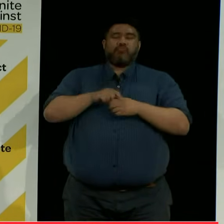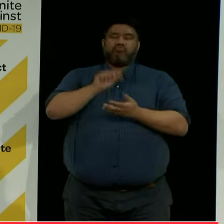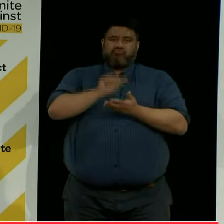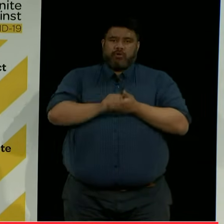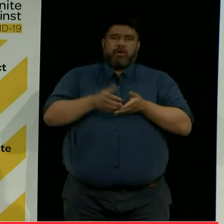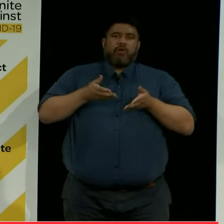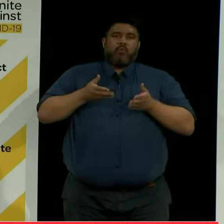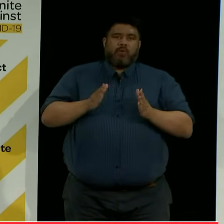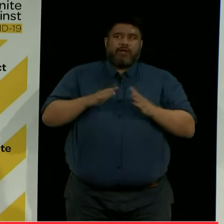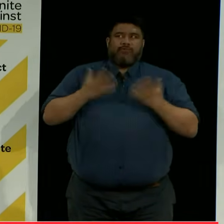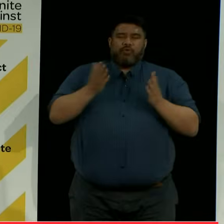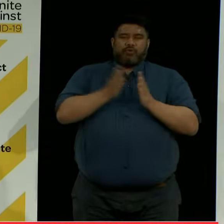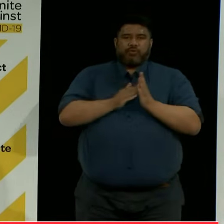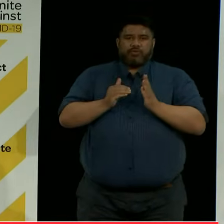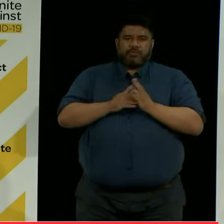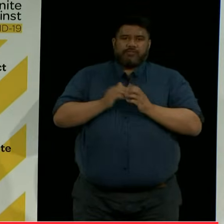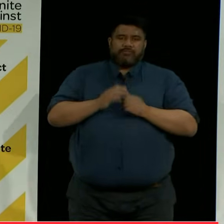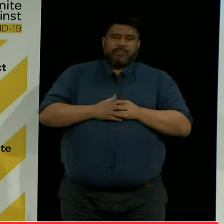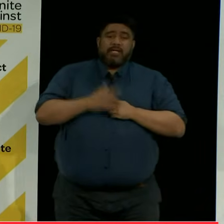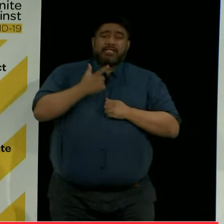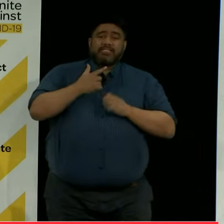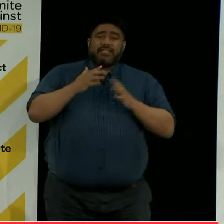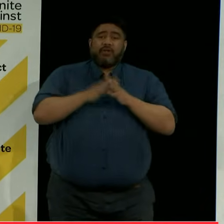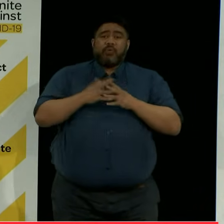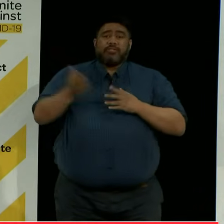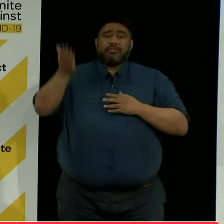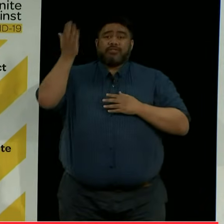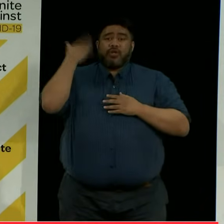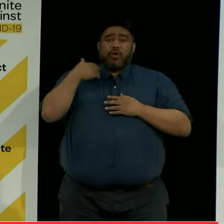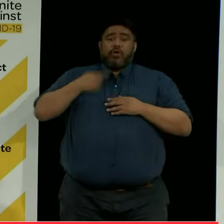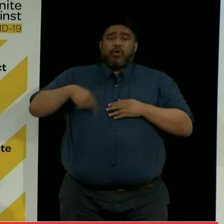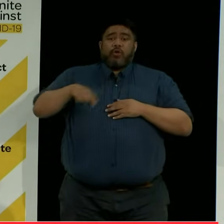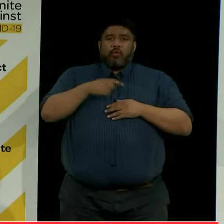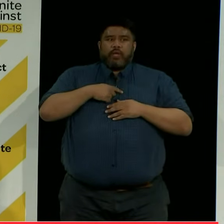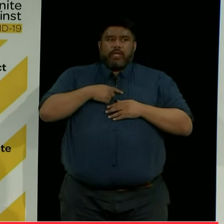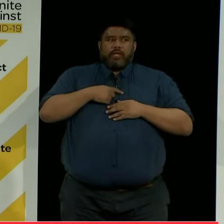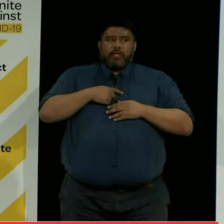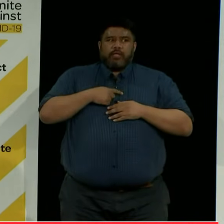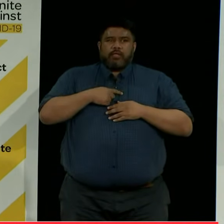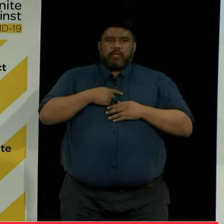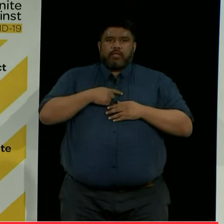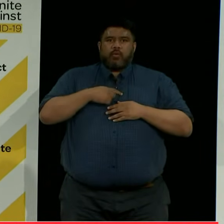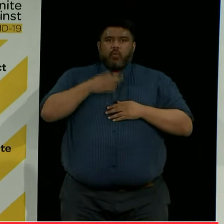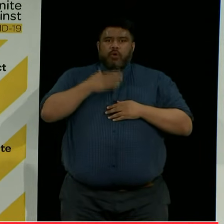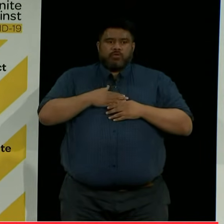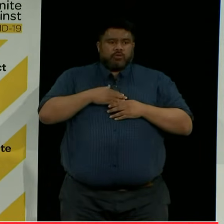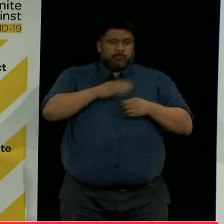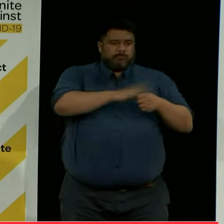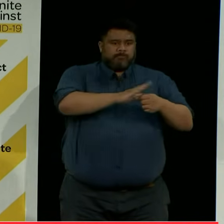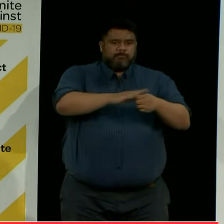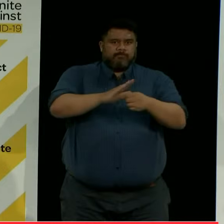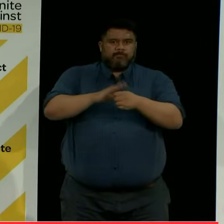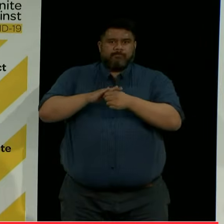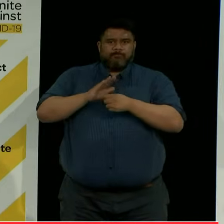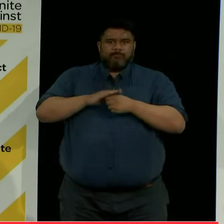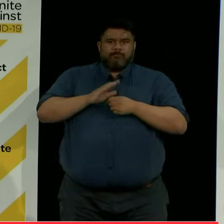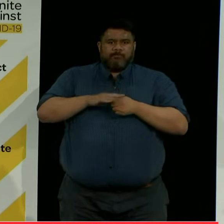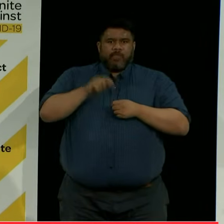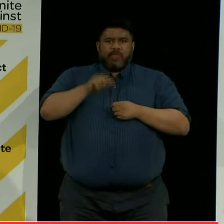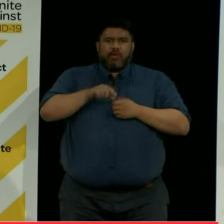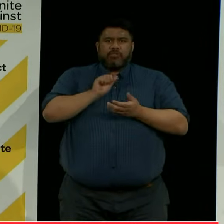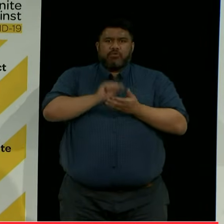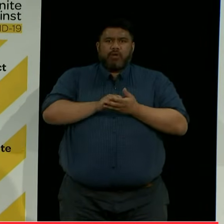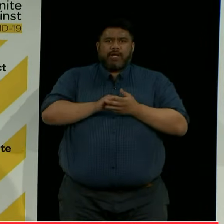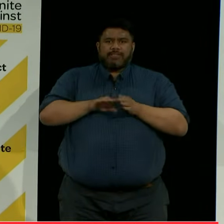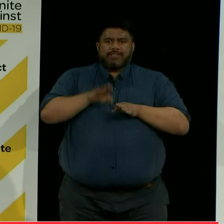Zealand. And 7 weeks ago, entering into the elimination strategy, which is stamp out cases, was the right thing to do. And for